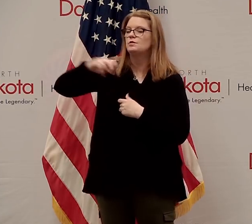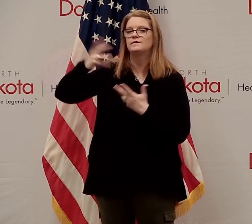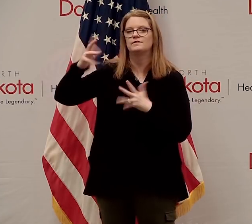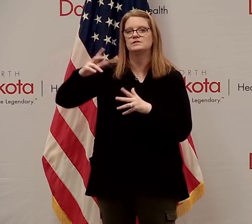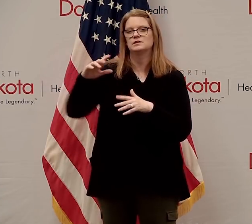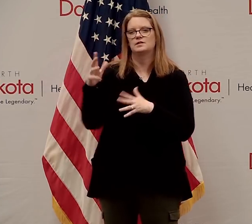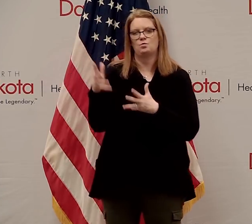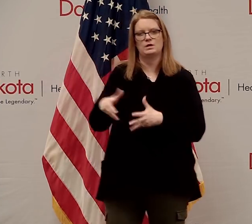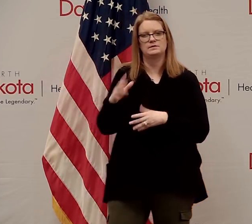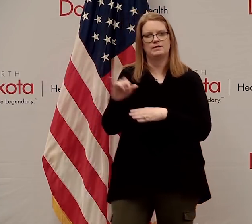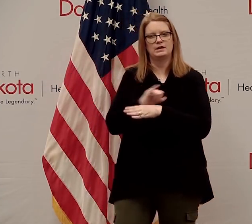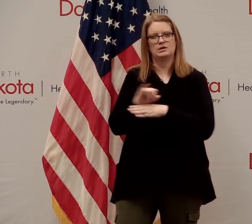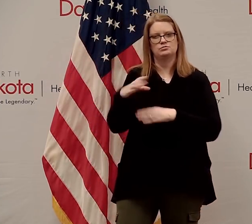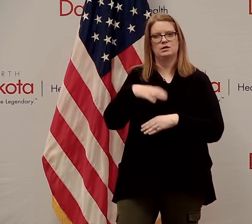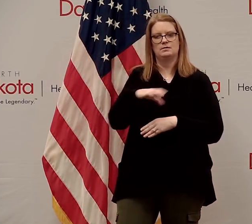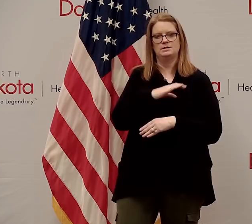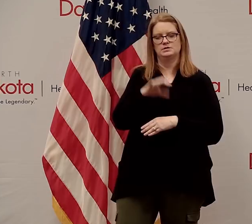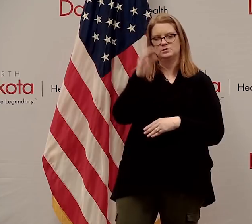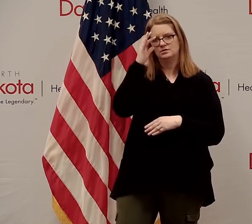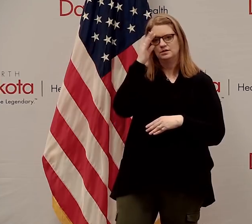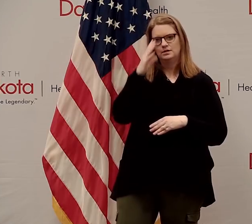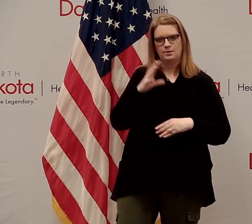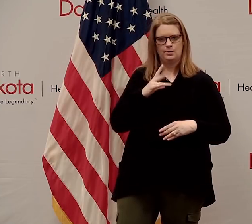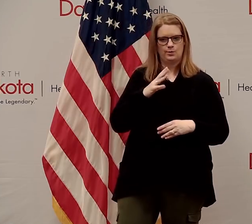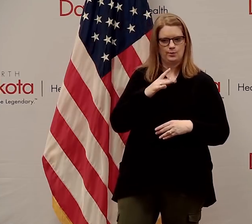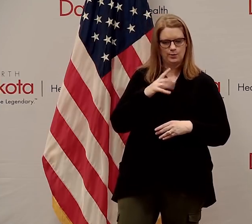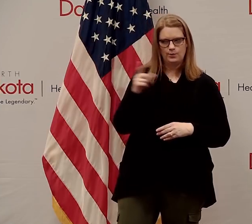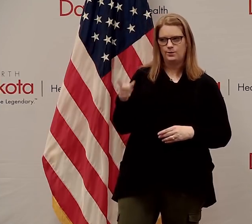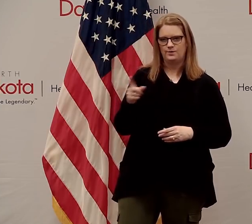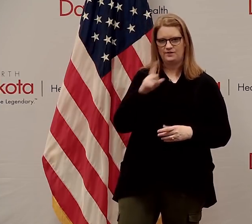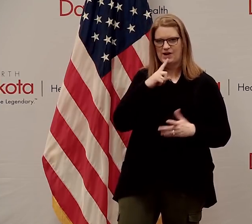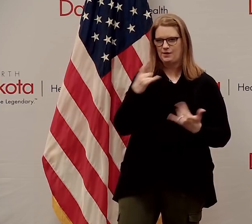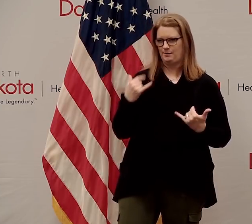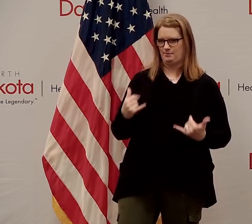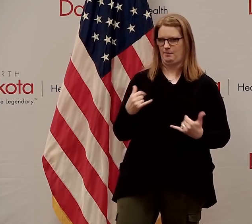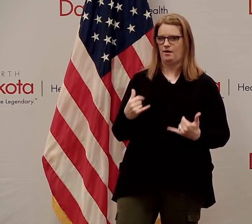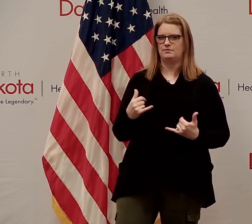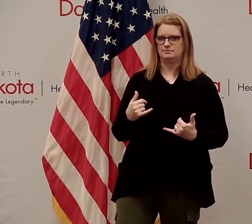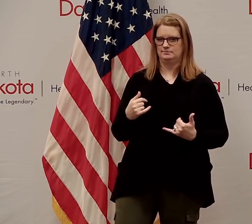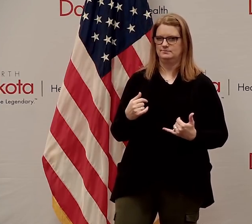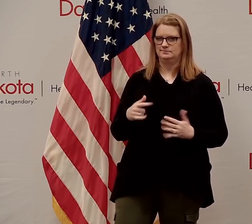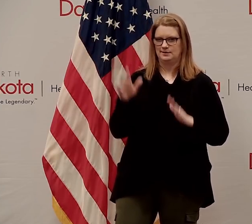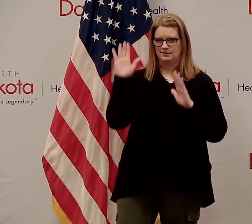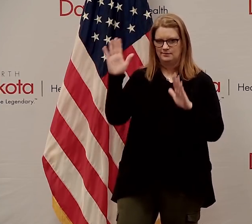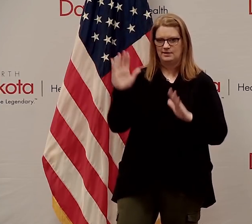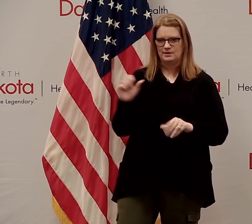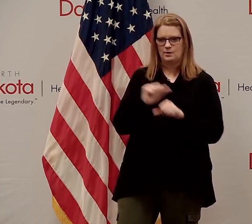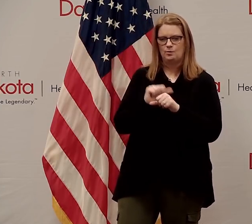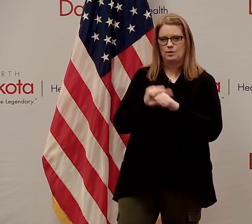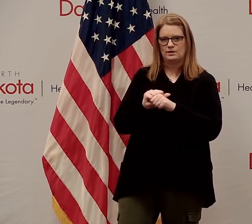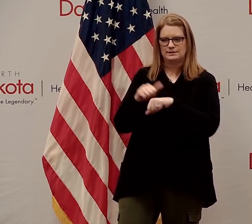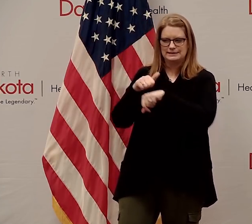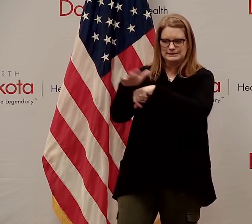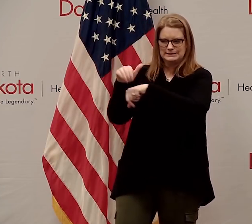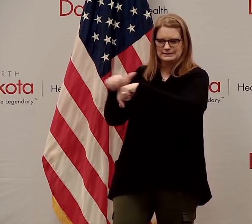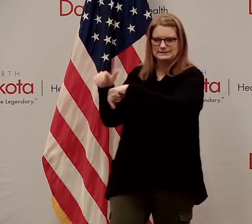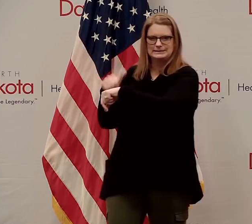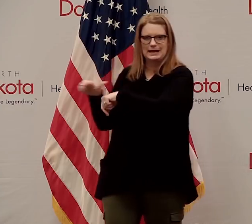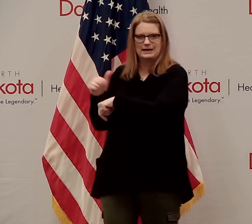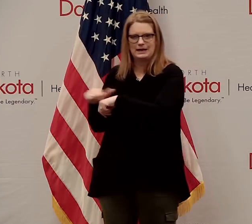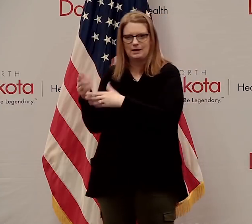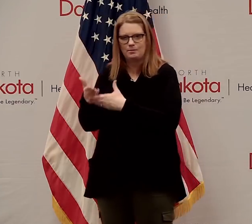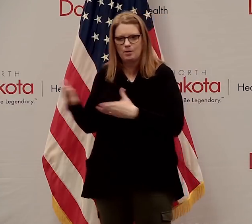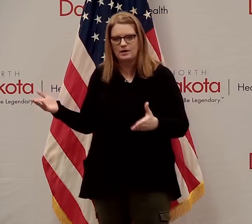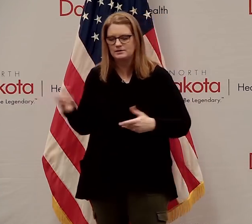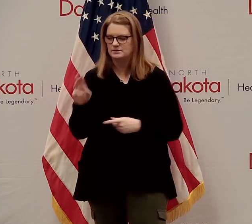Commission members, and it is a fantastic modern facility doing fantastic work and shipping great products around the world. But